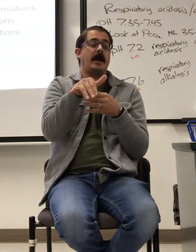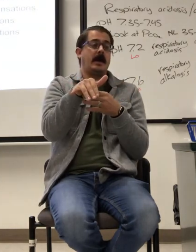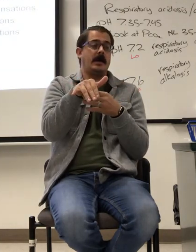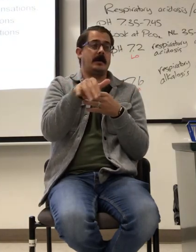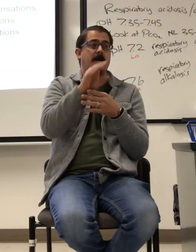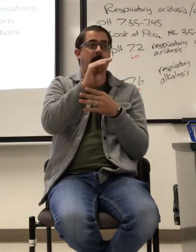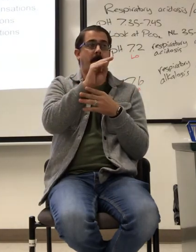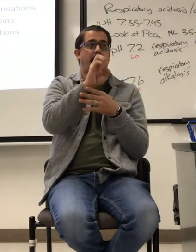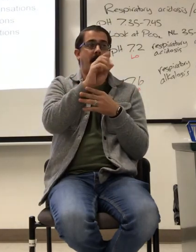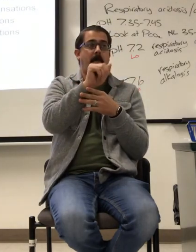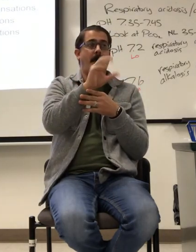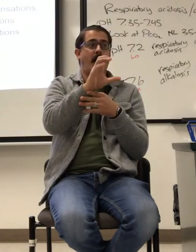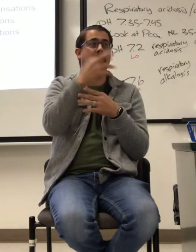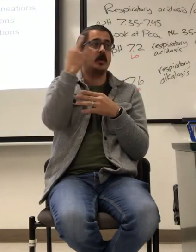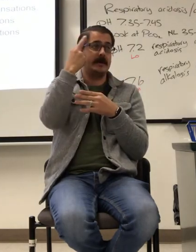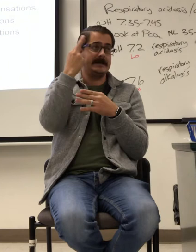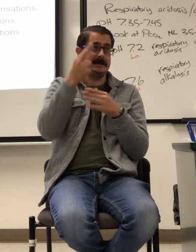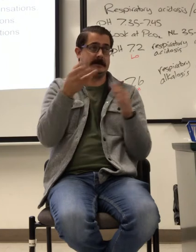metabolic